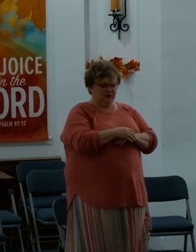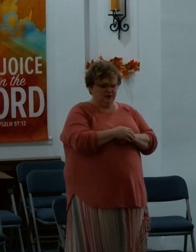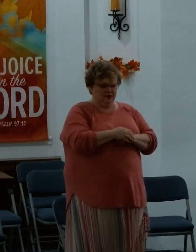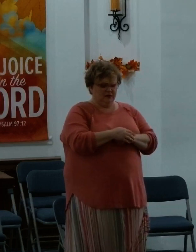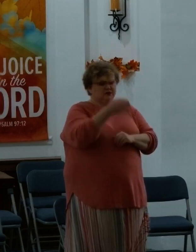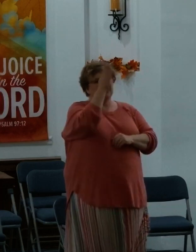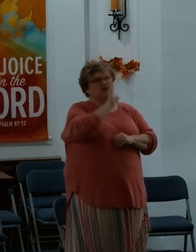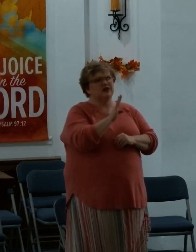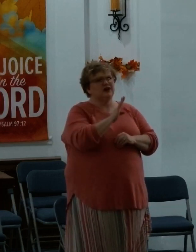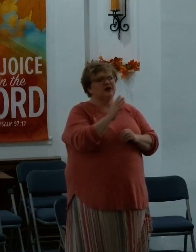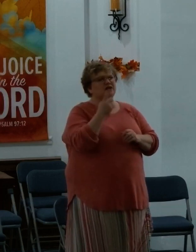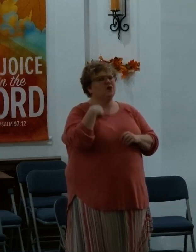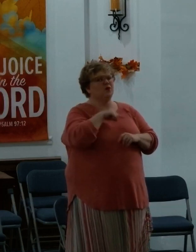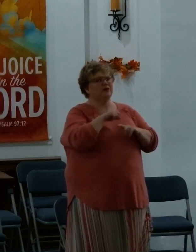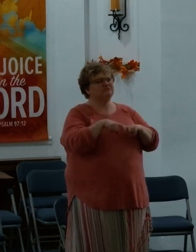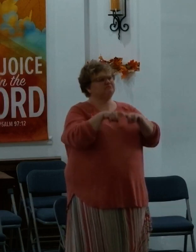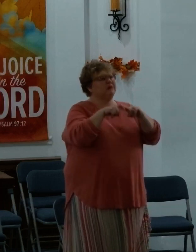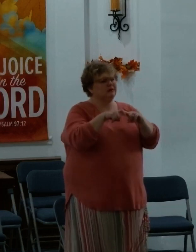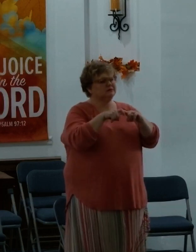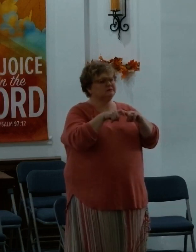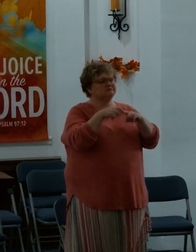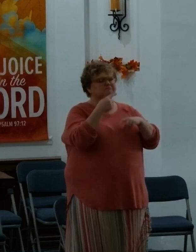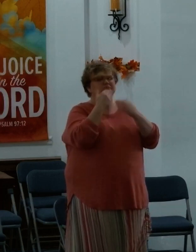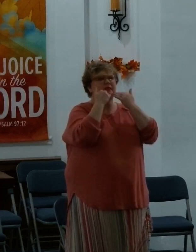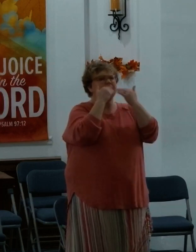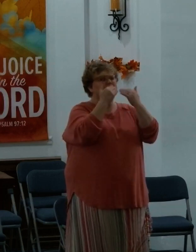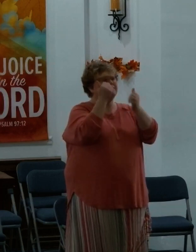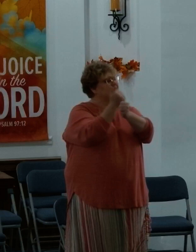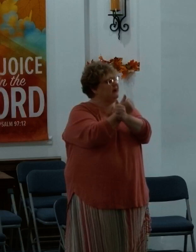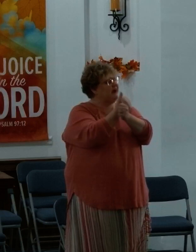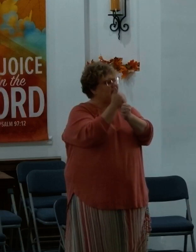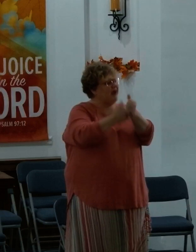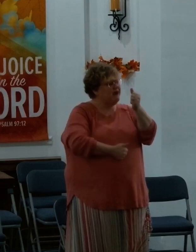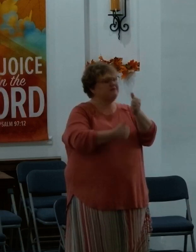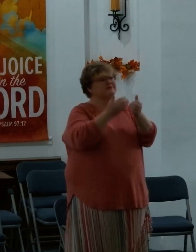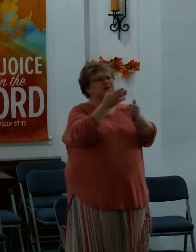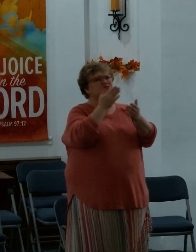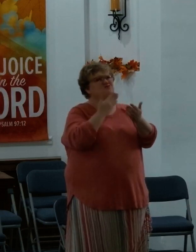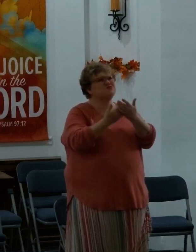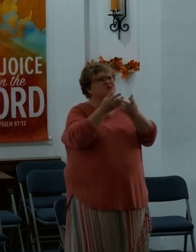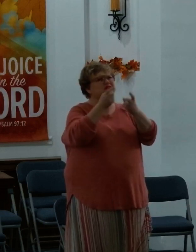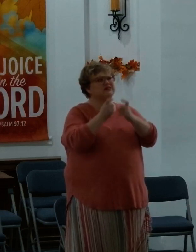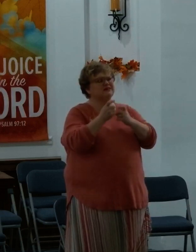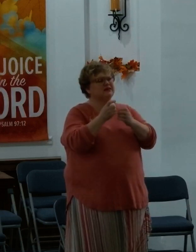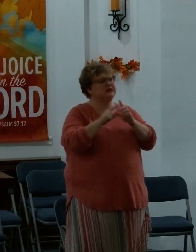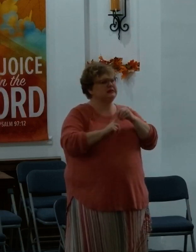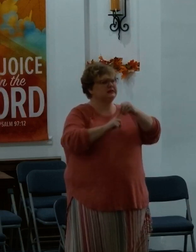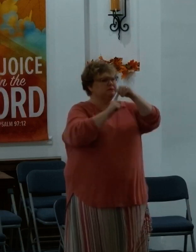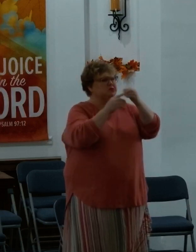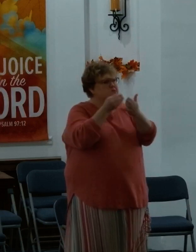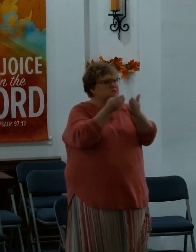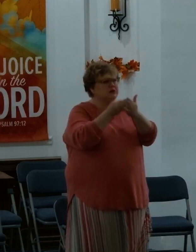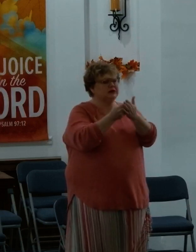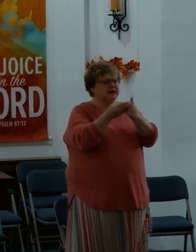Dear God, we pause to thank you for every good gift that you give to us, especially the monetary gifts that allows us